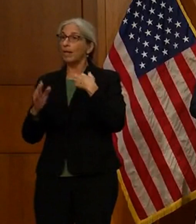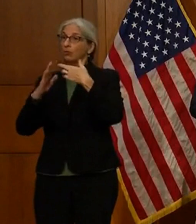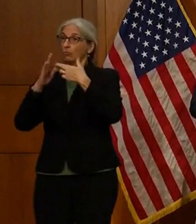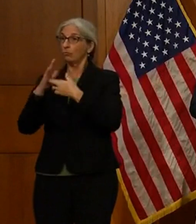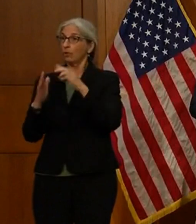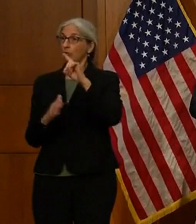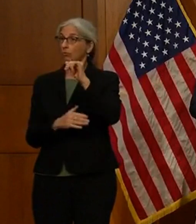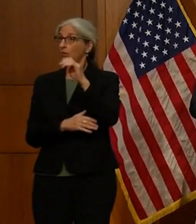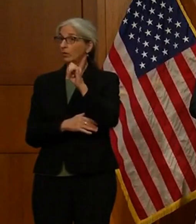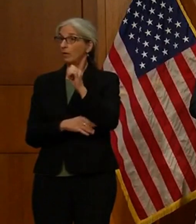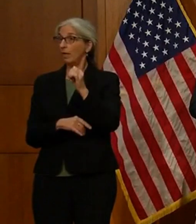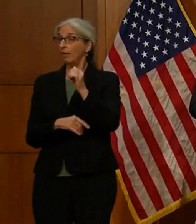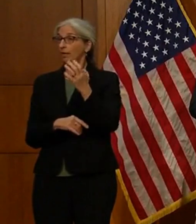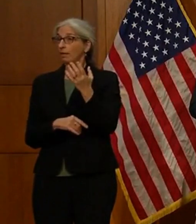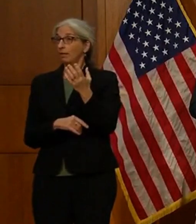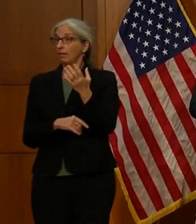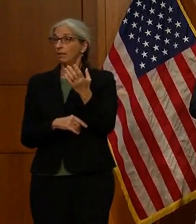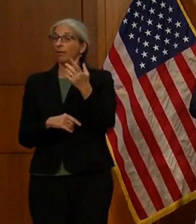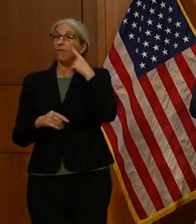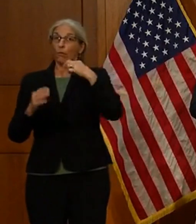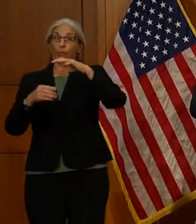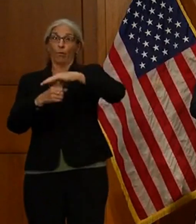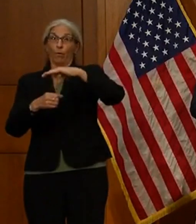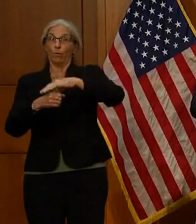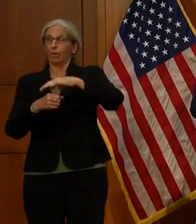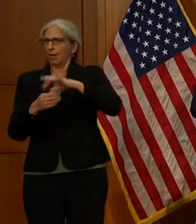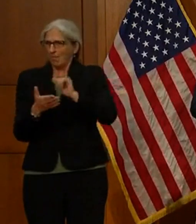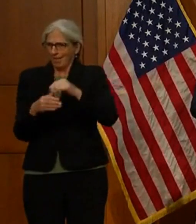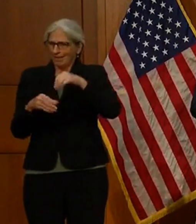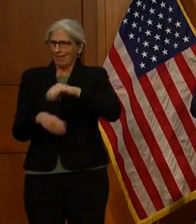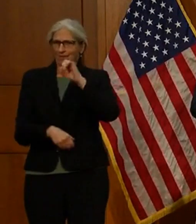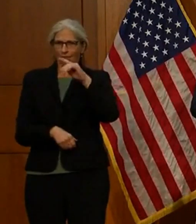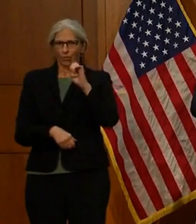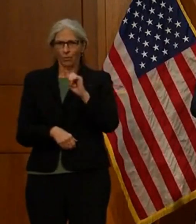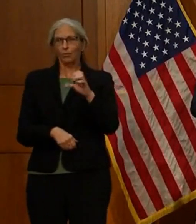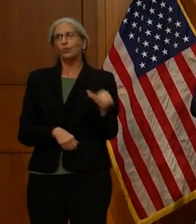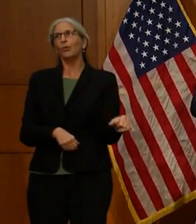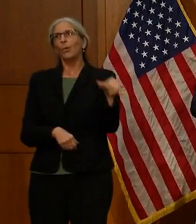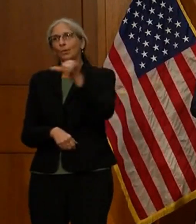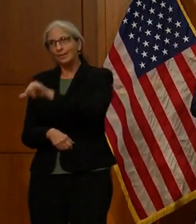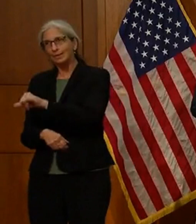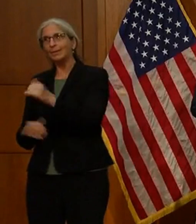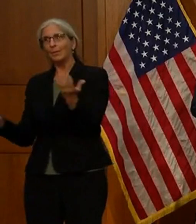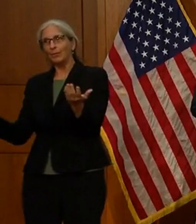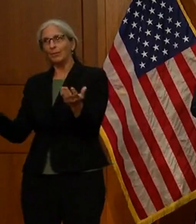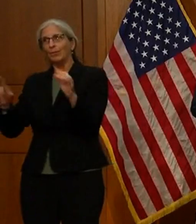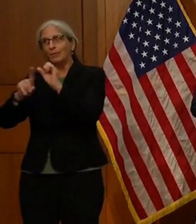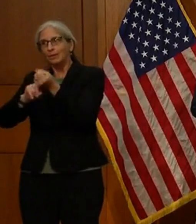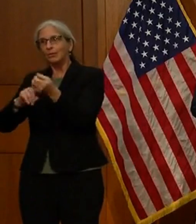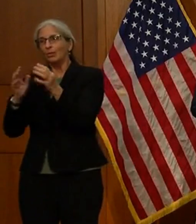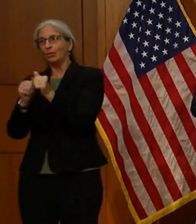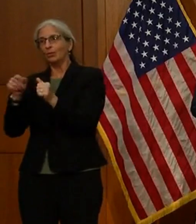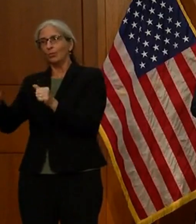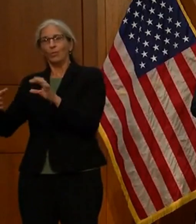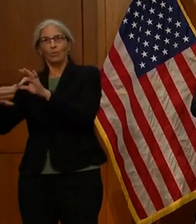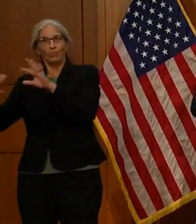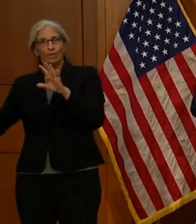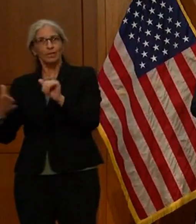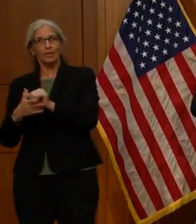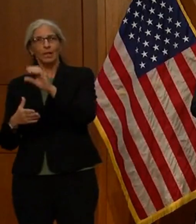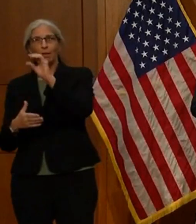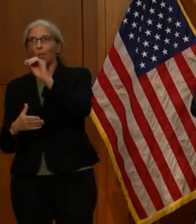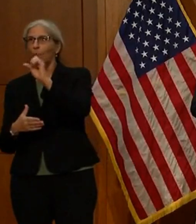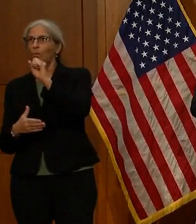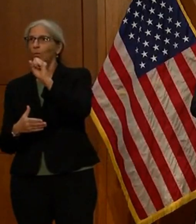for registration. That is in the code, and it is a very similar analogy to releasing of the